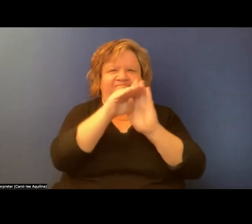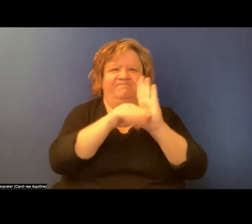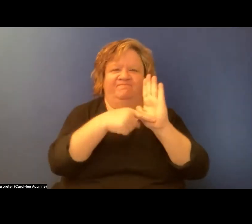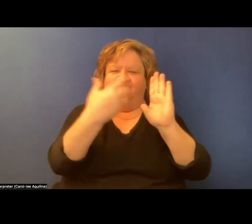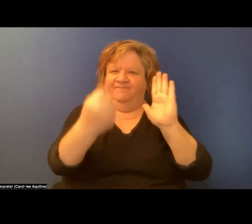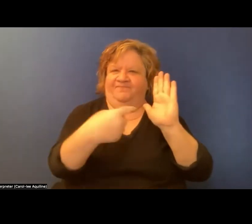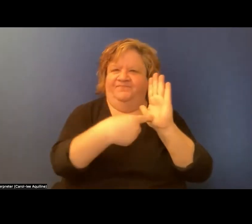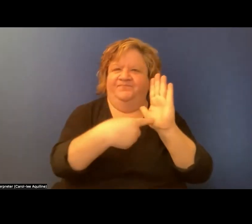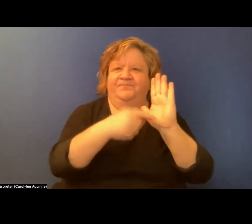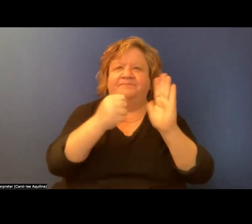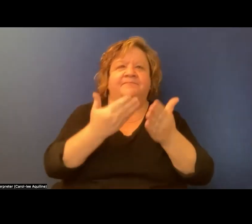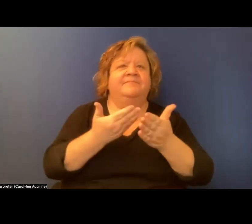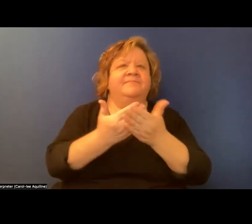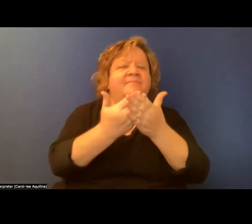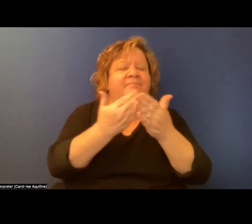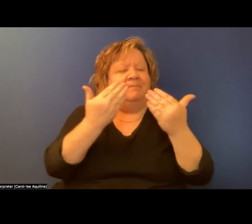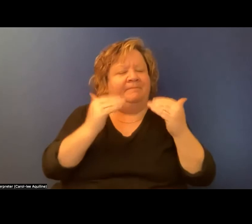to check.